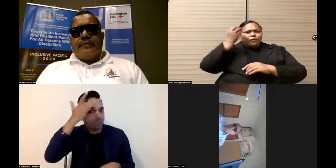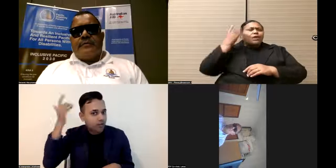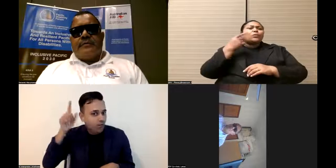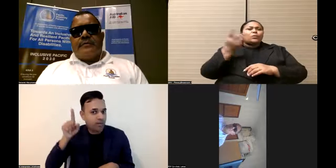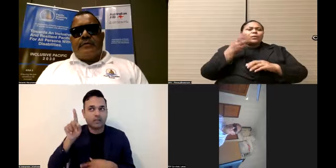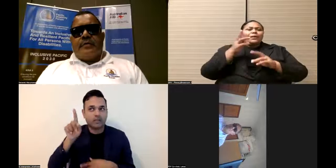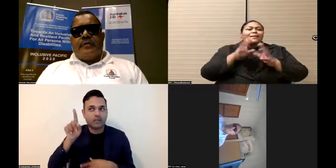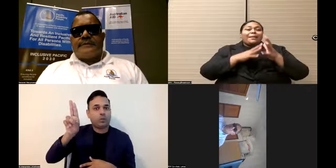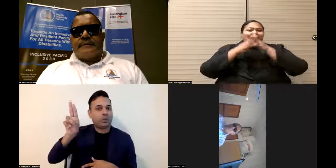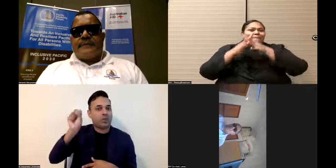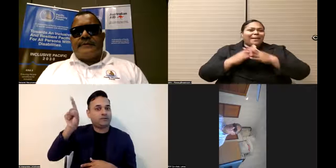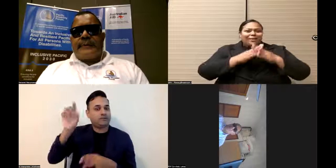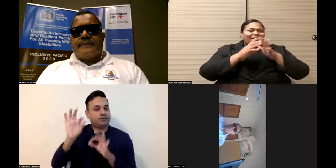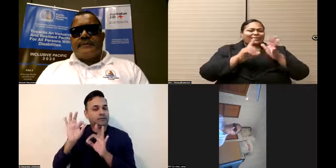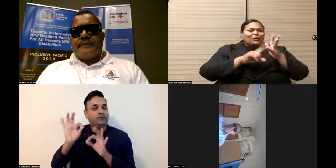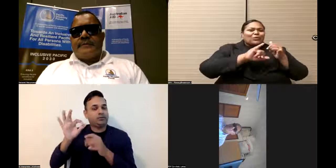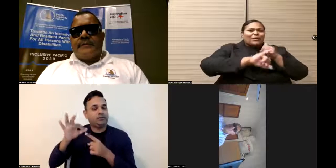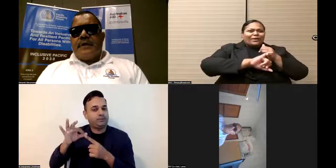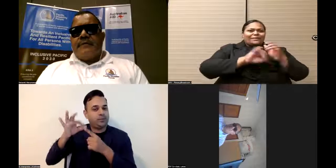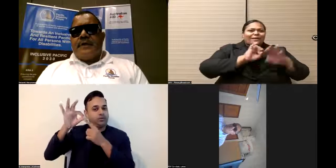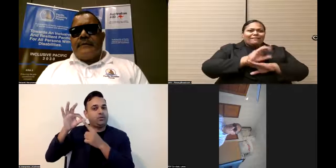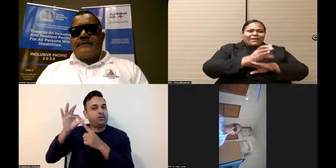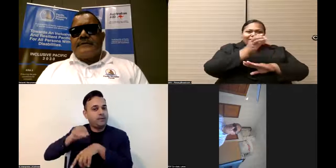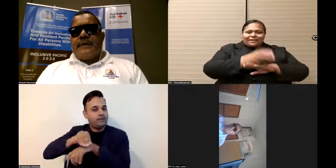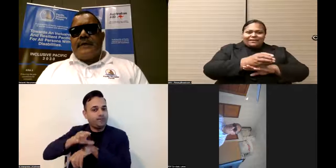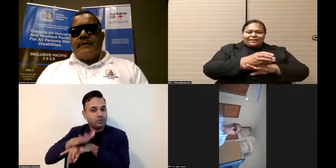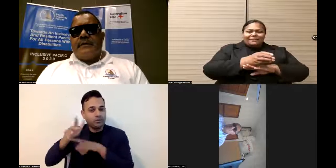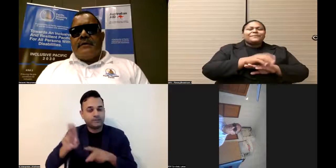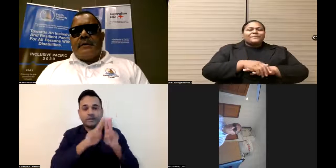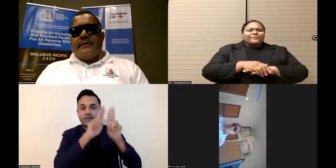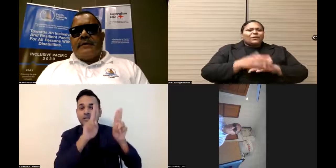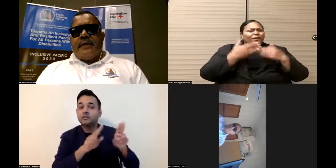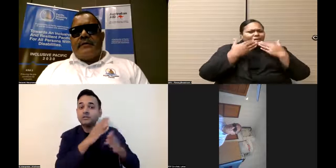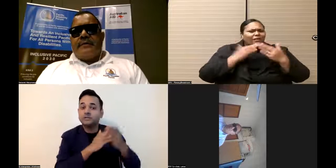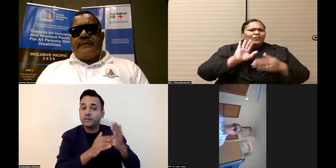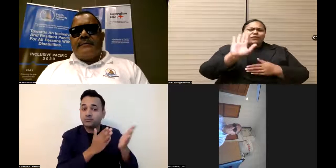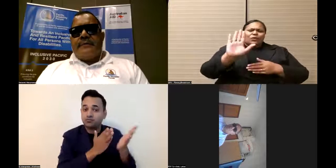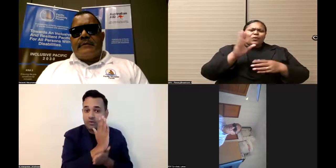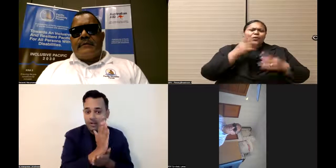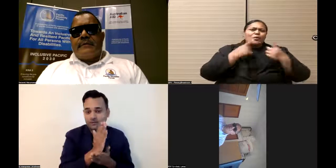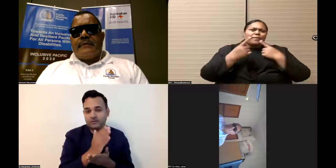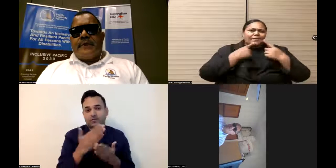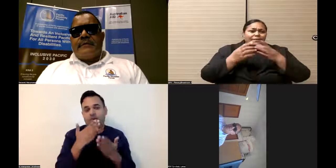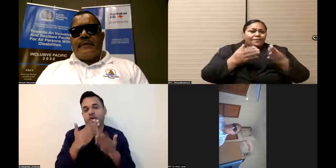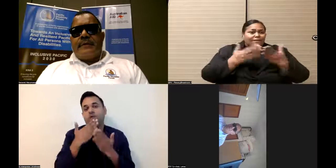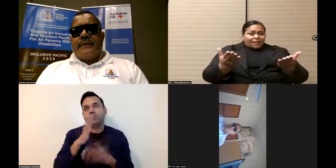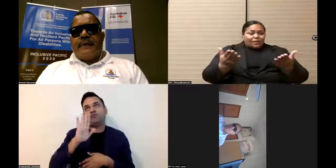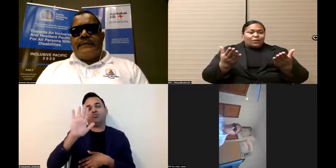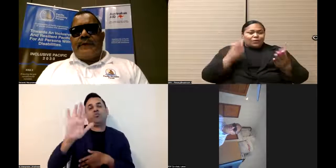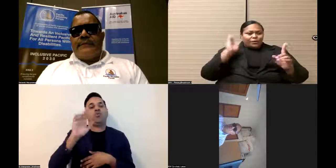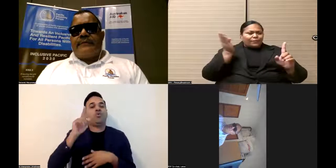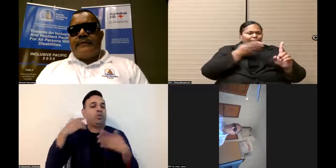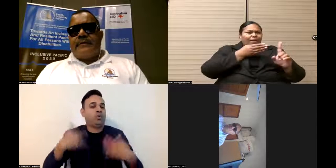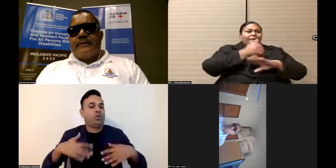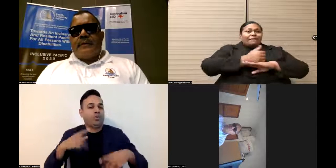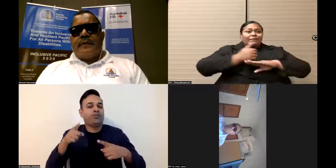turn now to the co-host of this event, to the Government of Australia, Andrea, and your team. Thank you, and a big